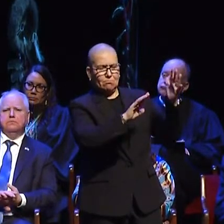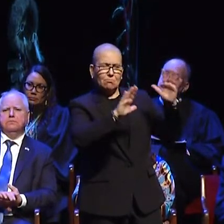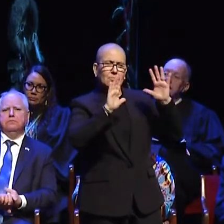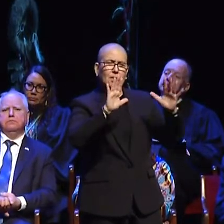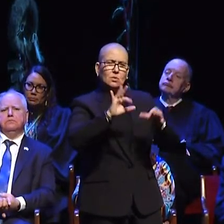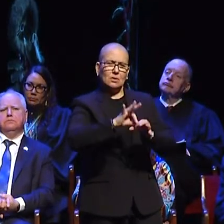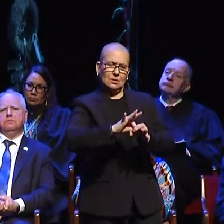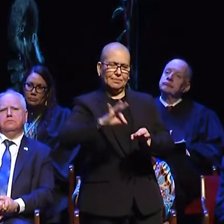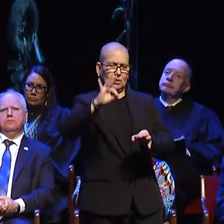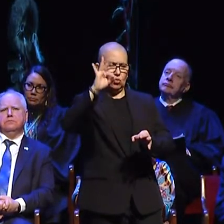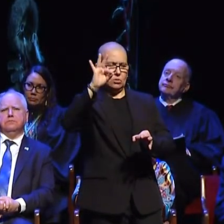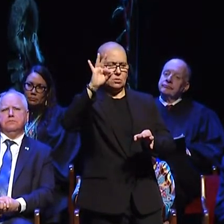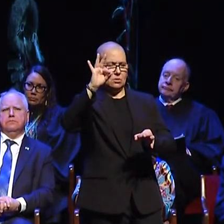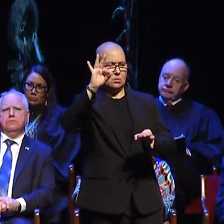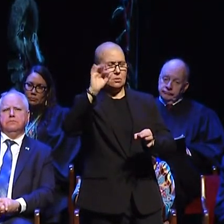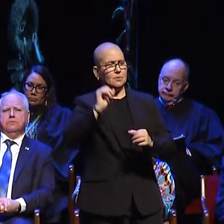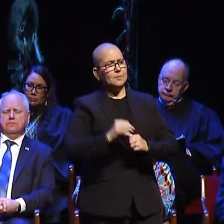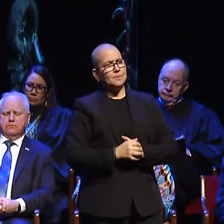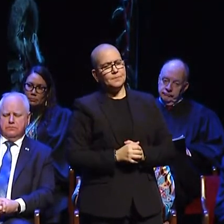Gitche Manadu,